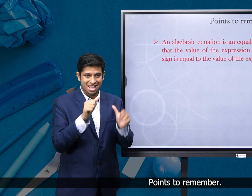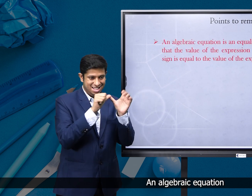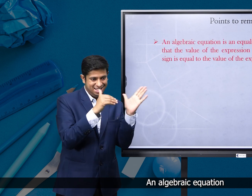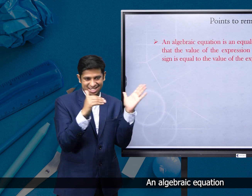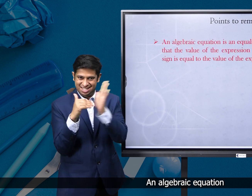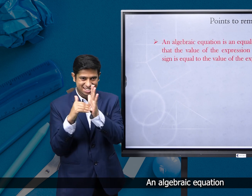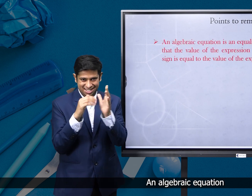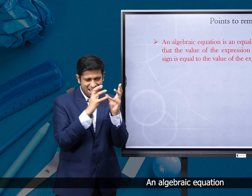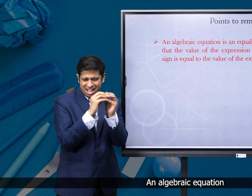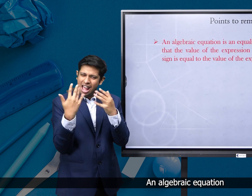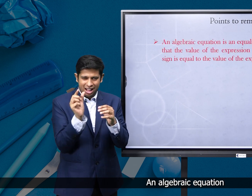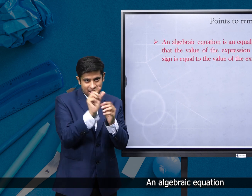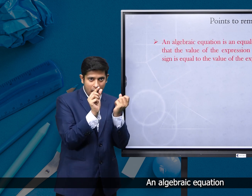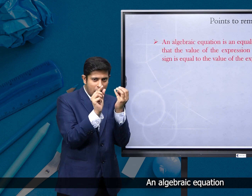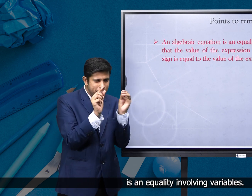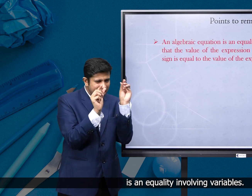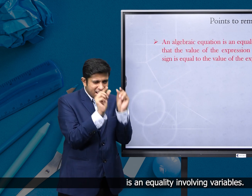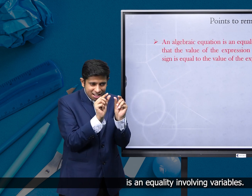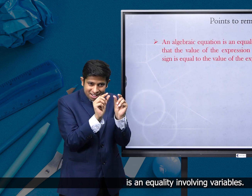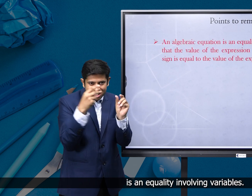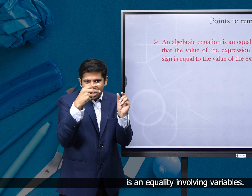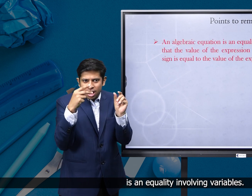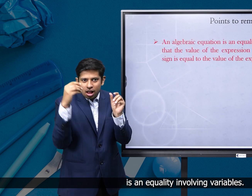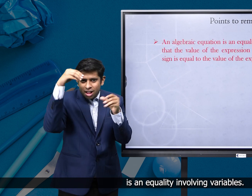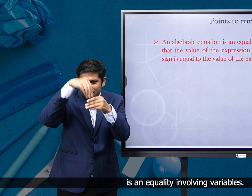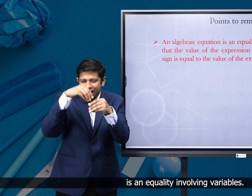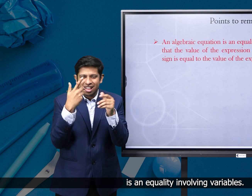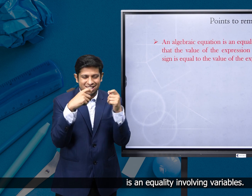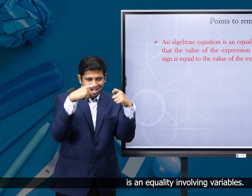An algebraic equation is an equality involving variables.